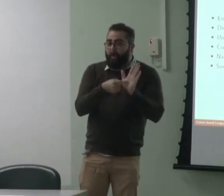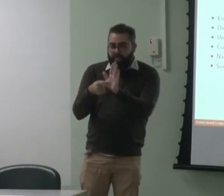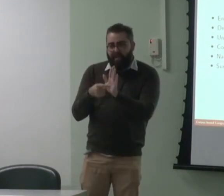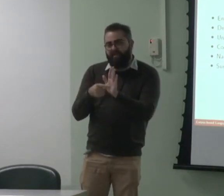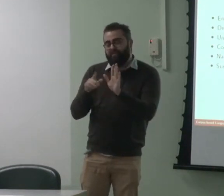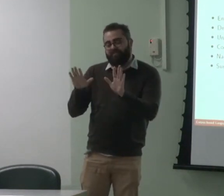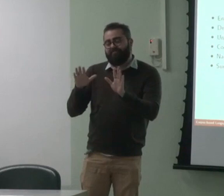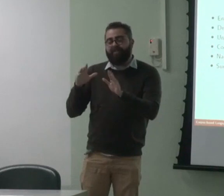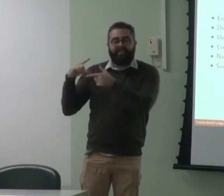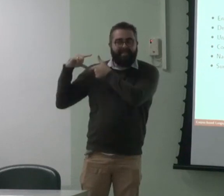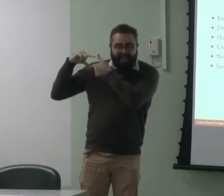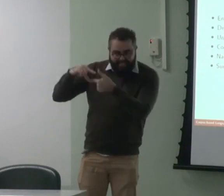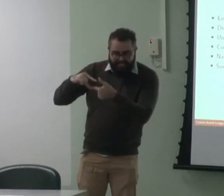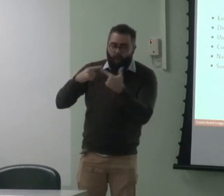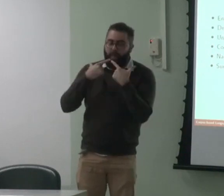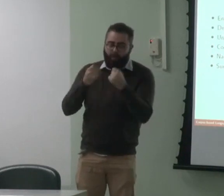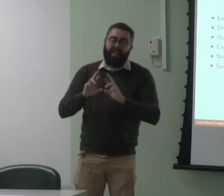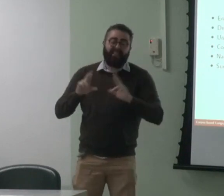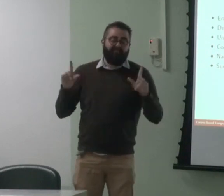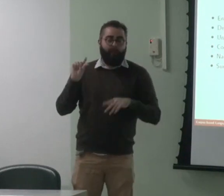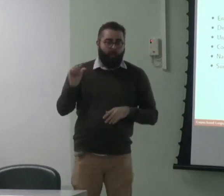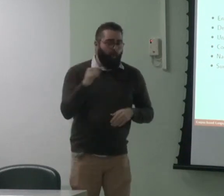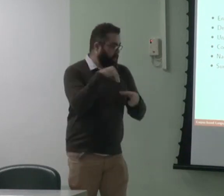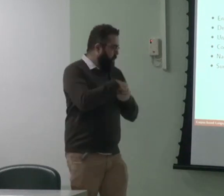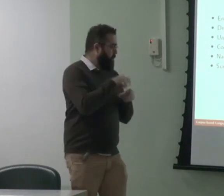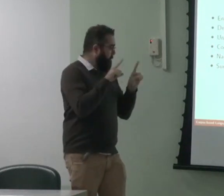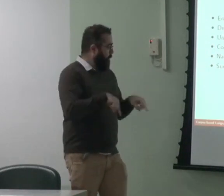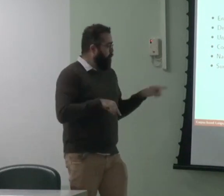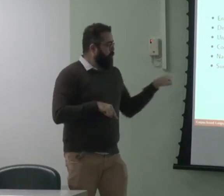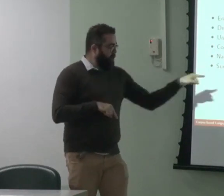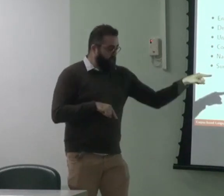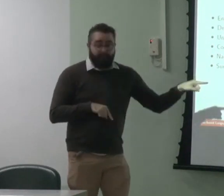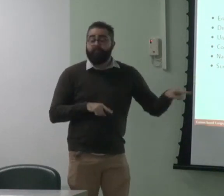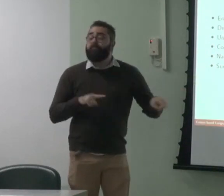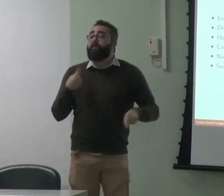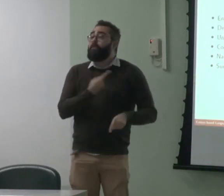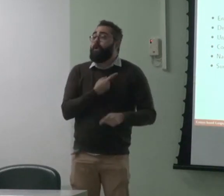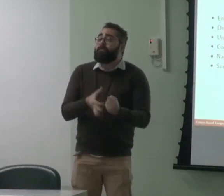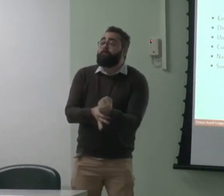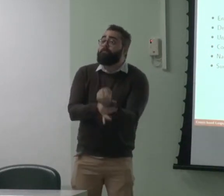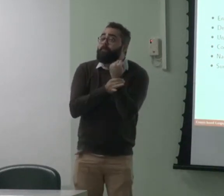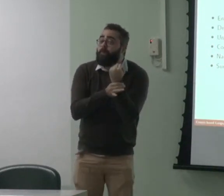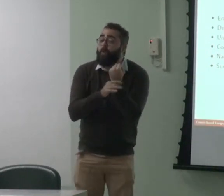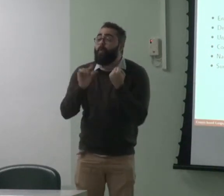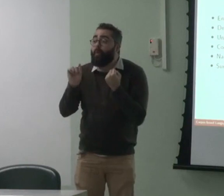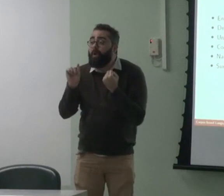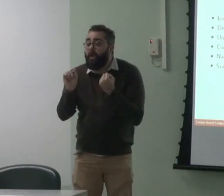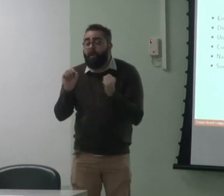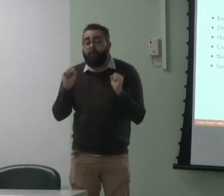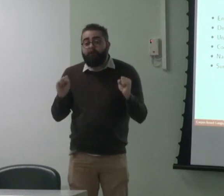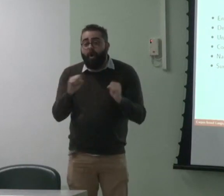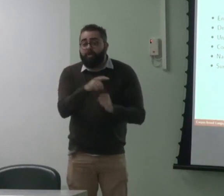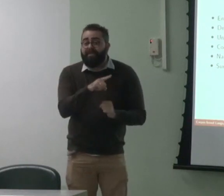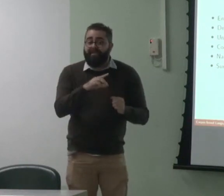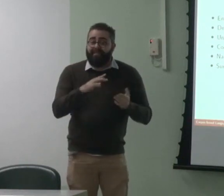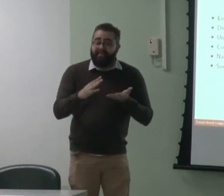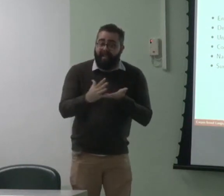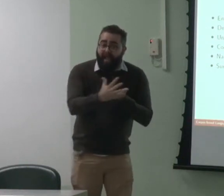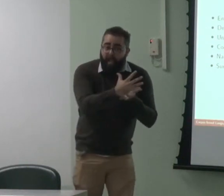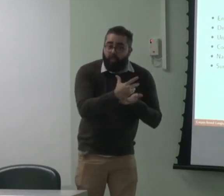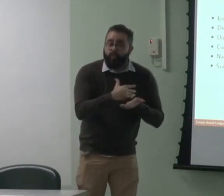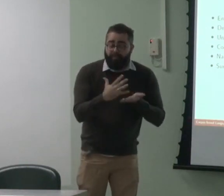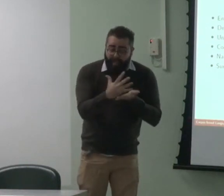approaches. But they make sure that whatever data they have can be converted to UD and